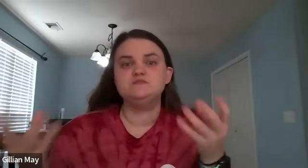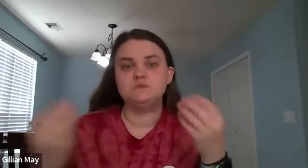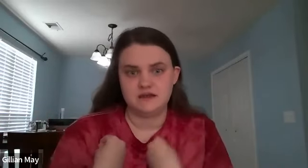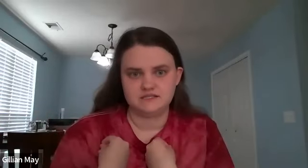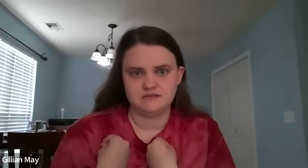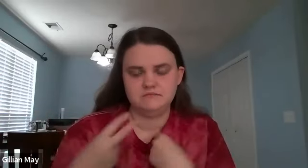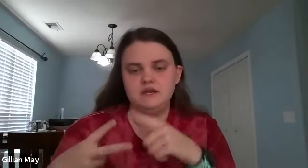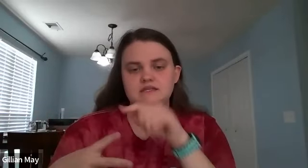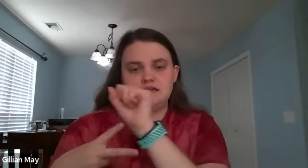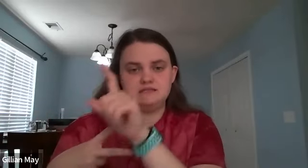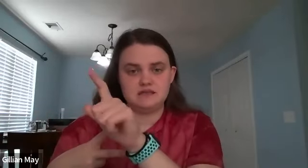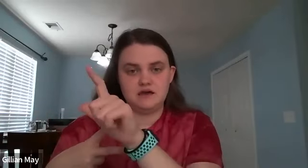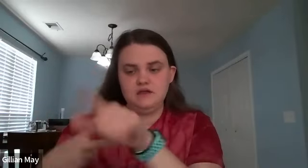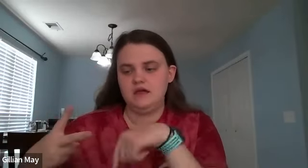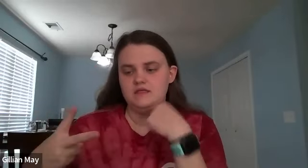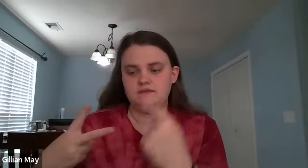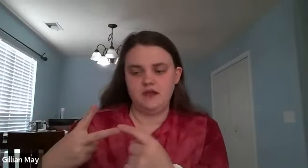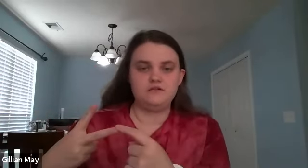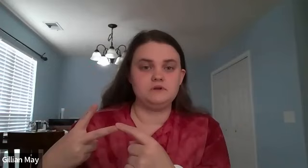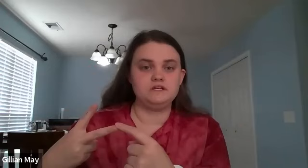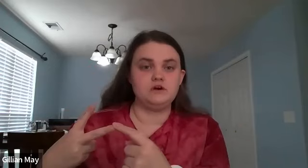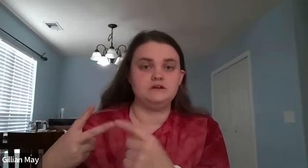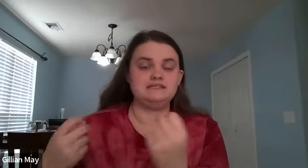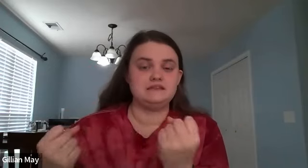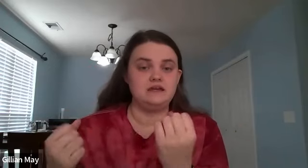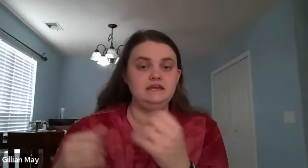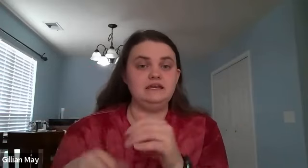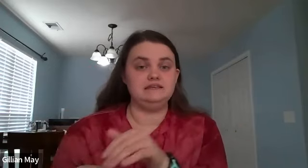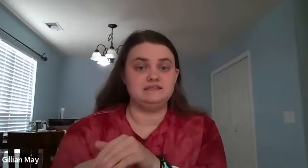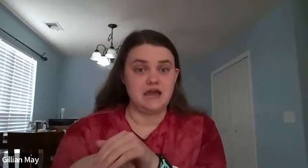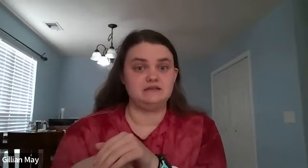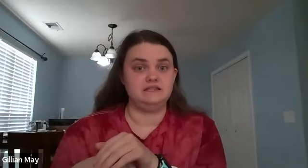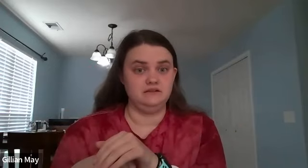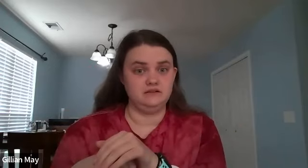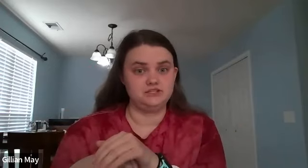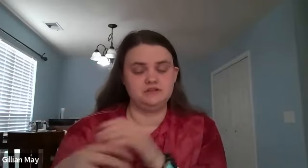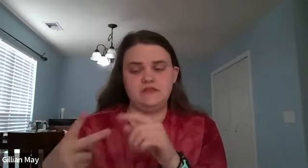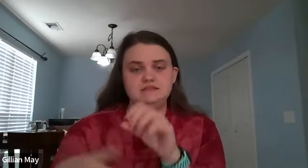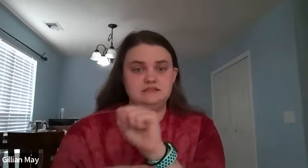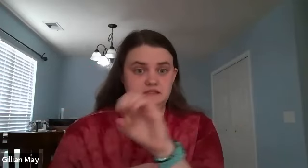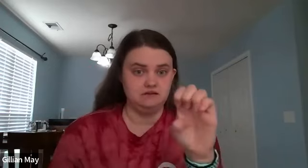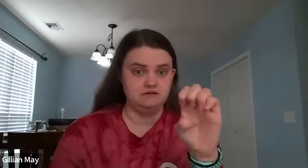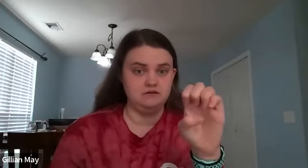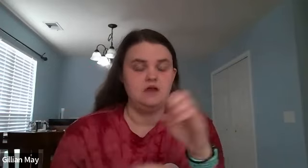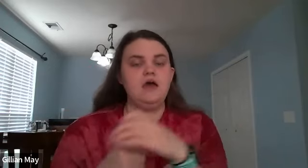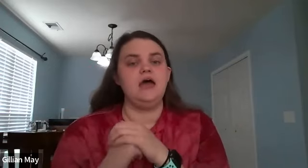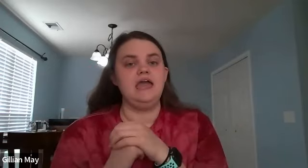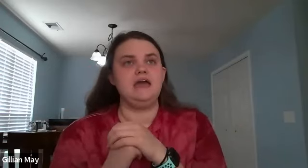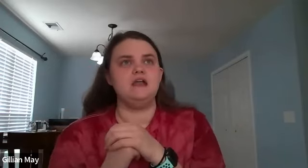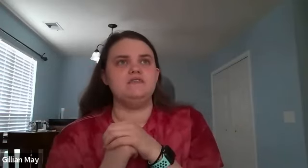ones I see. It's ASL, and then the other one is called Signing Exact English, and that's C. And